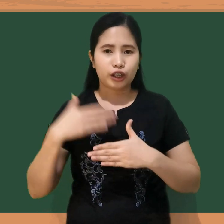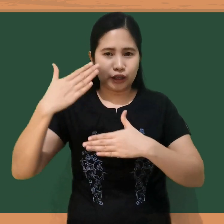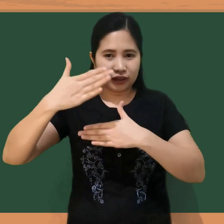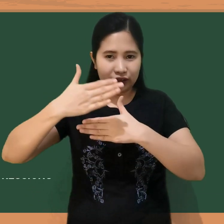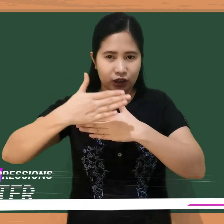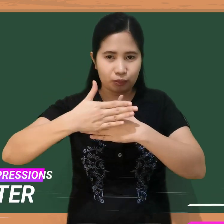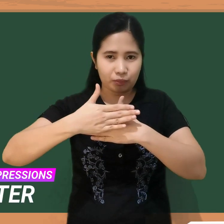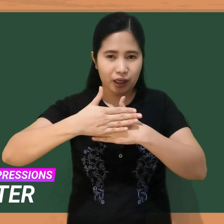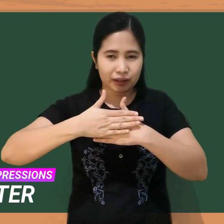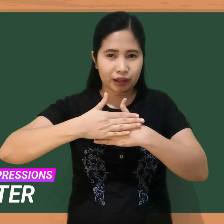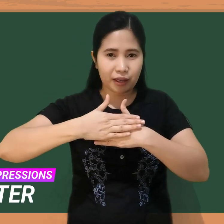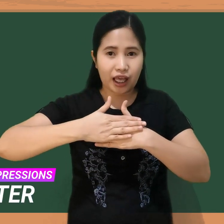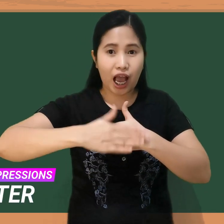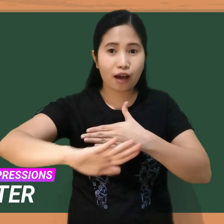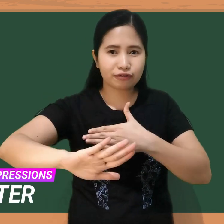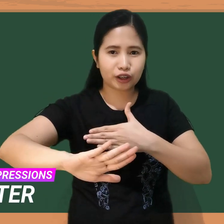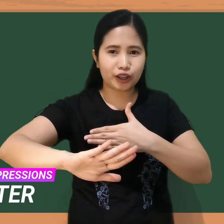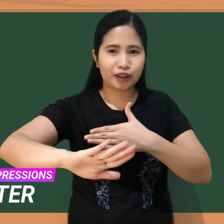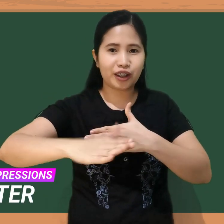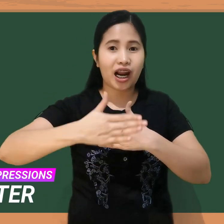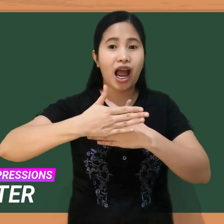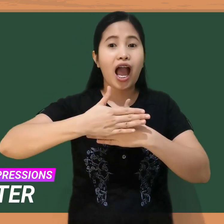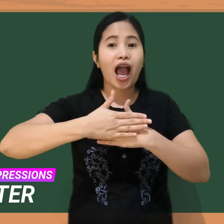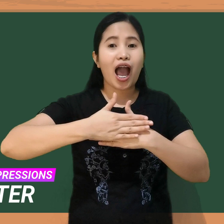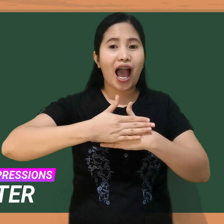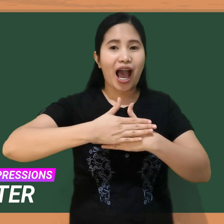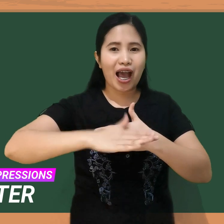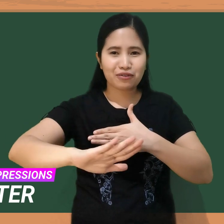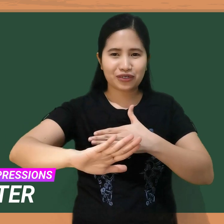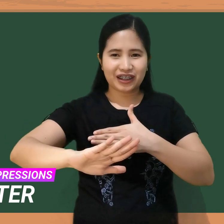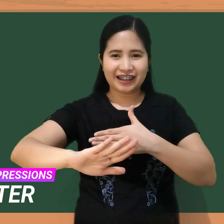After. Malabas naman. After. After.